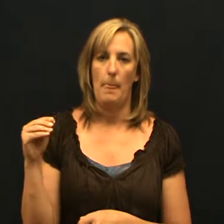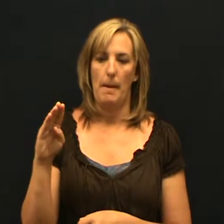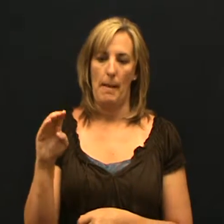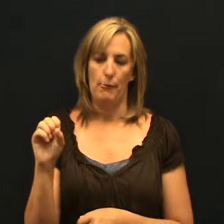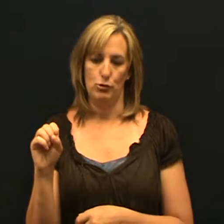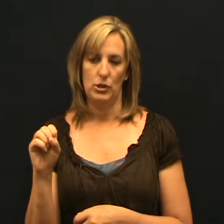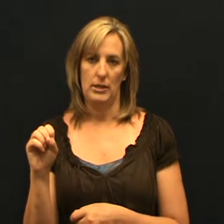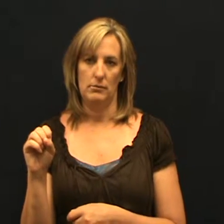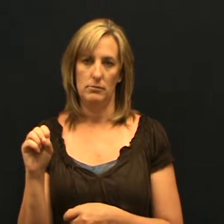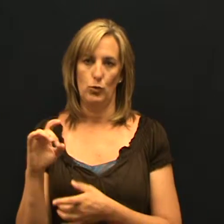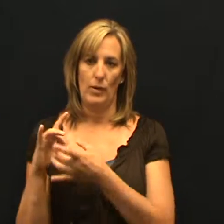on the balance sheet.